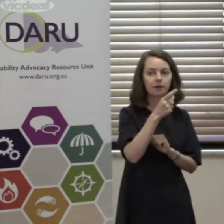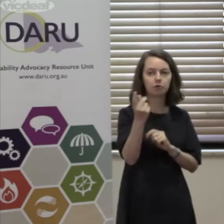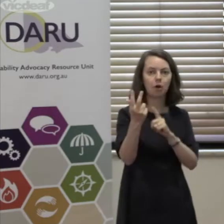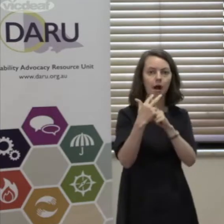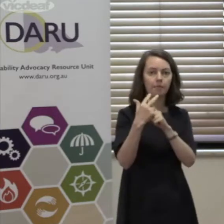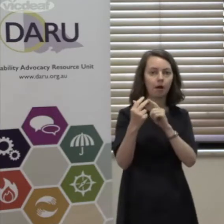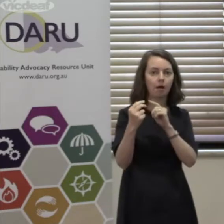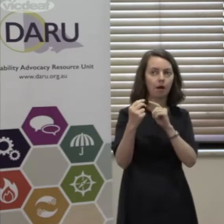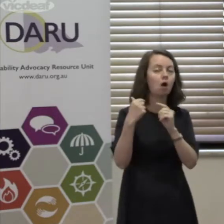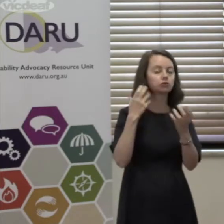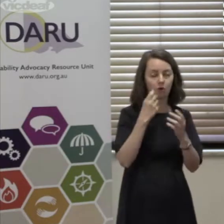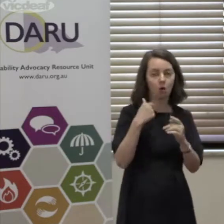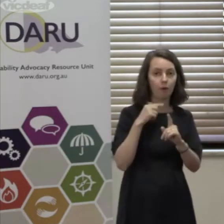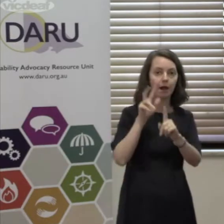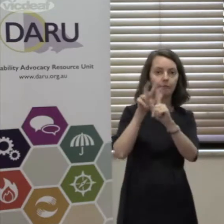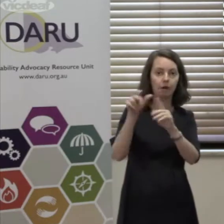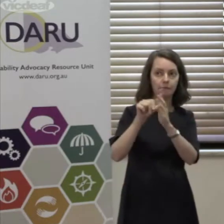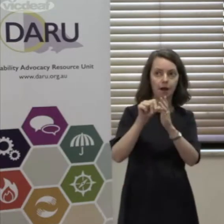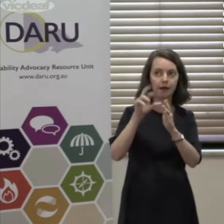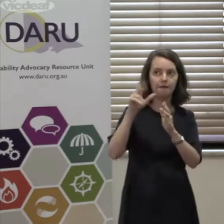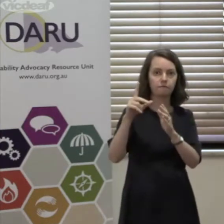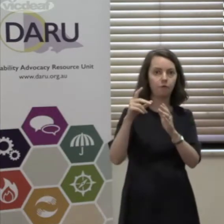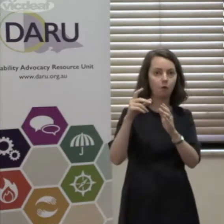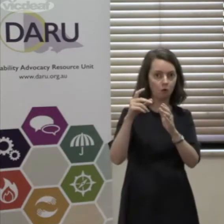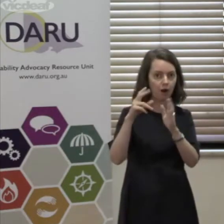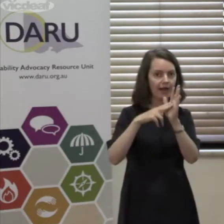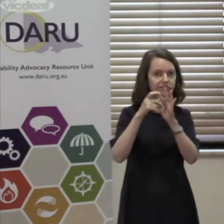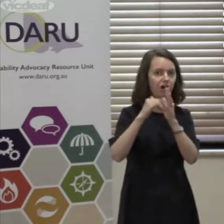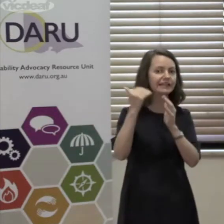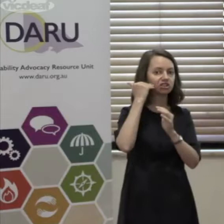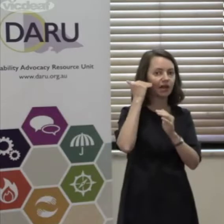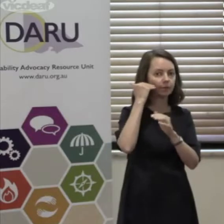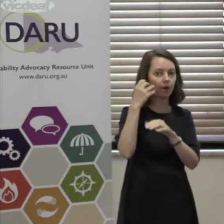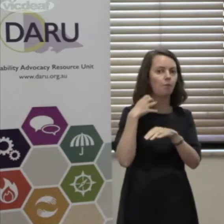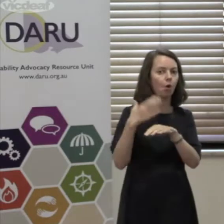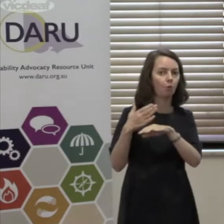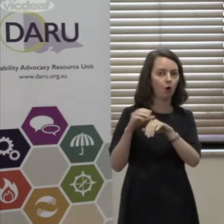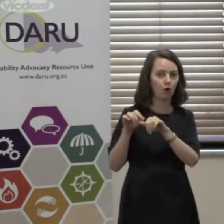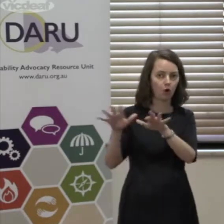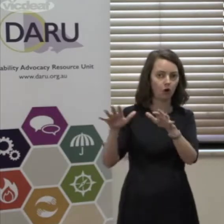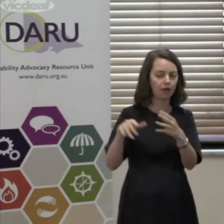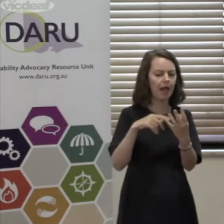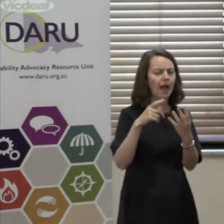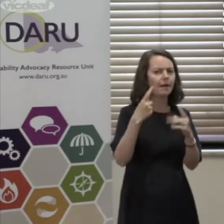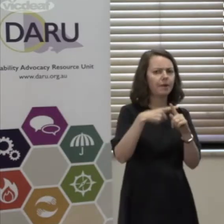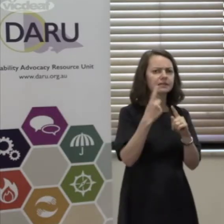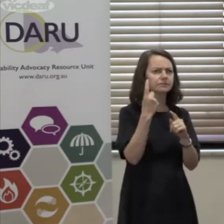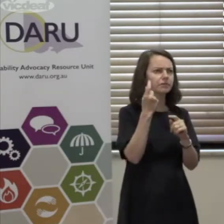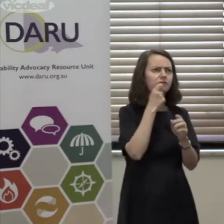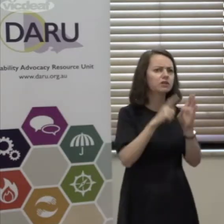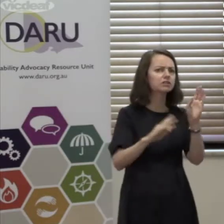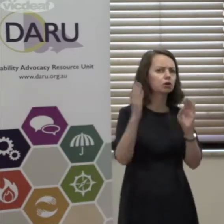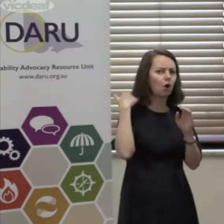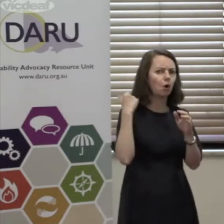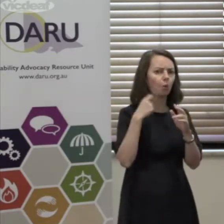that and build on that. And we will also be releasing the gap analysis that we actually did a couple of years ago, but that quite